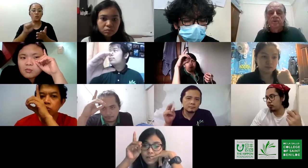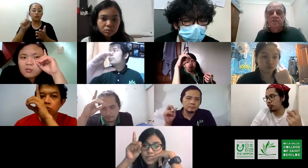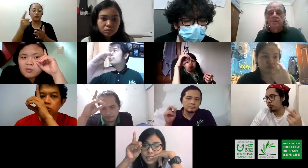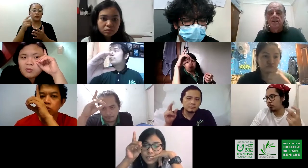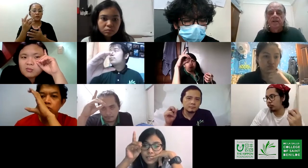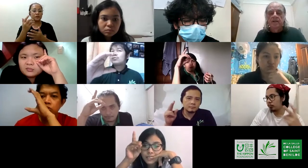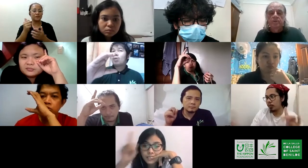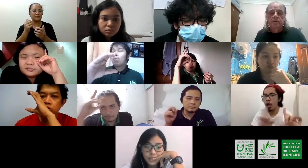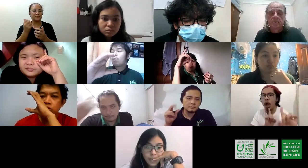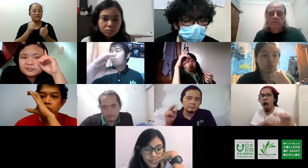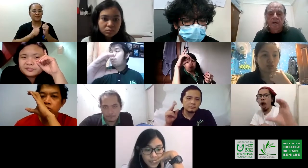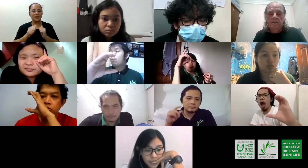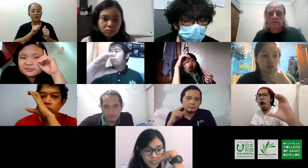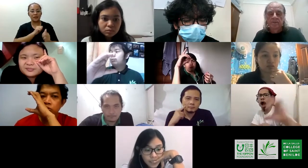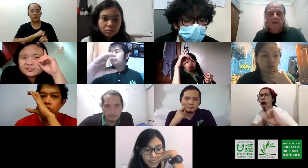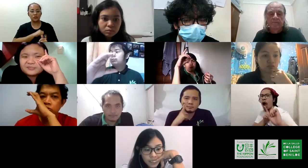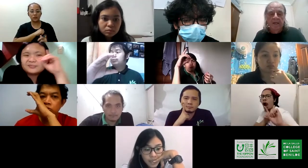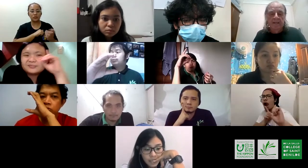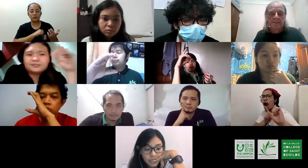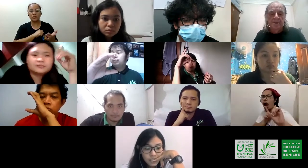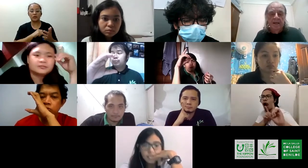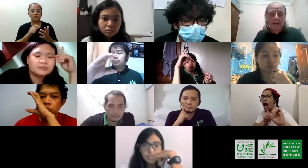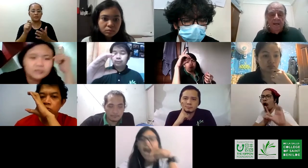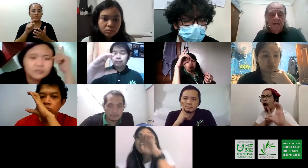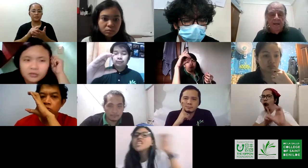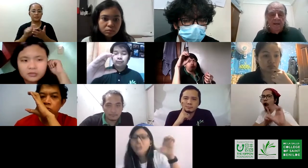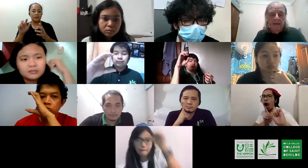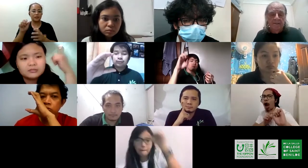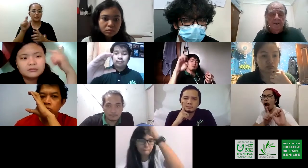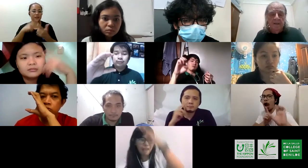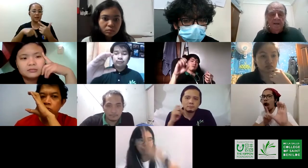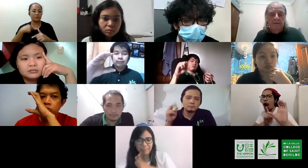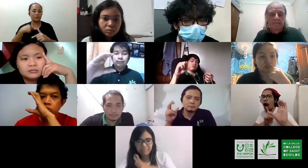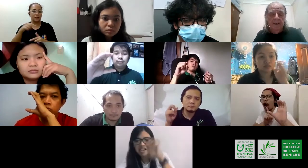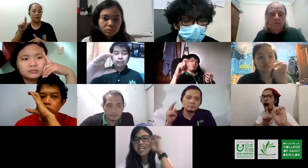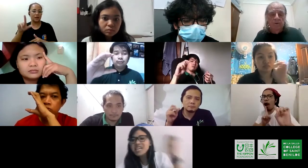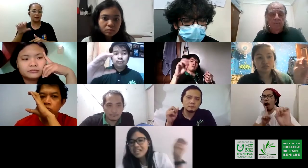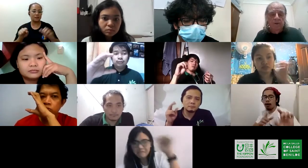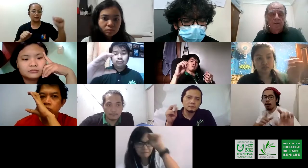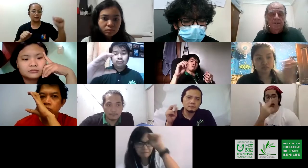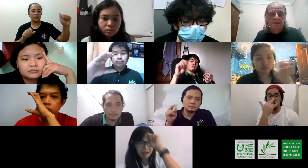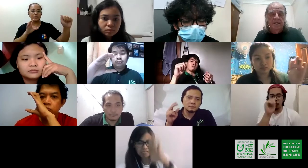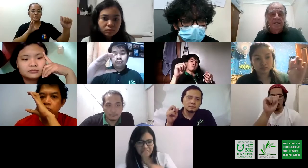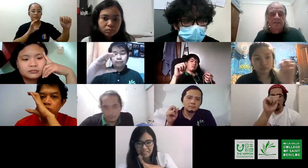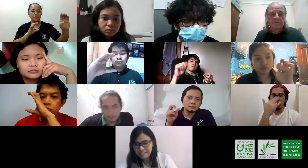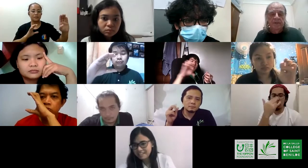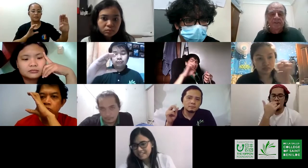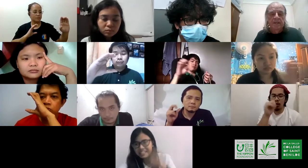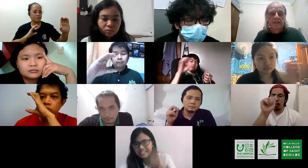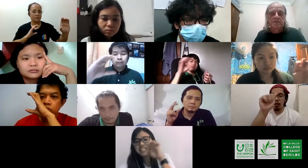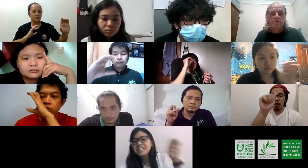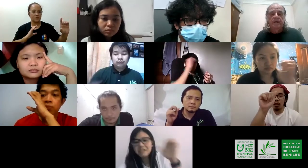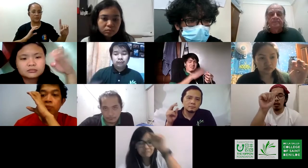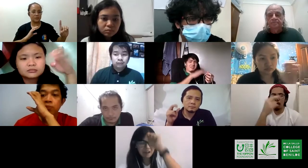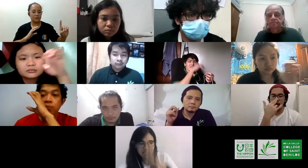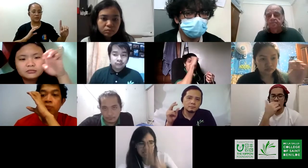D, 1973. I see D as in dog. That's correct. Number 12,